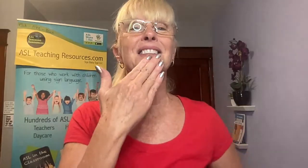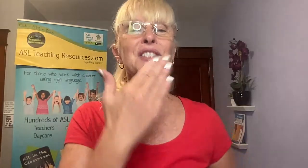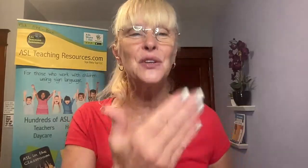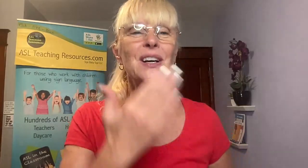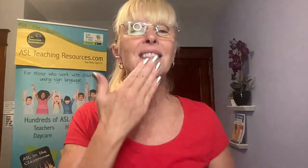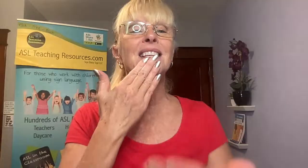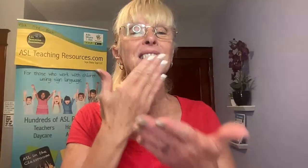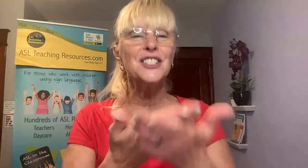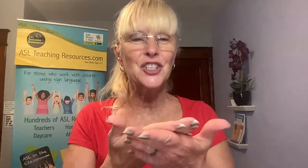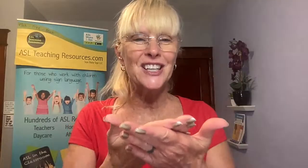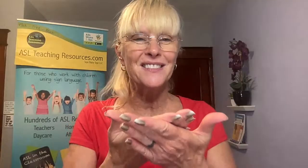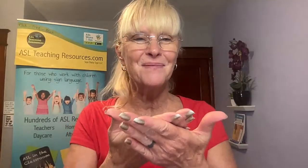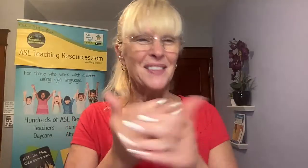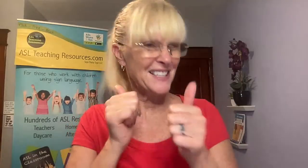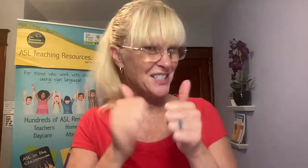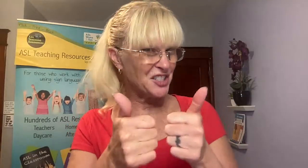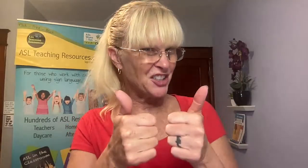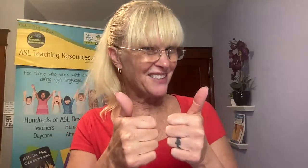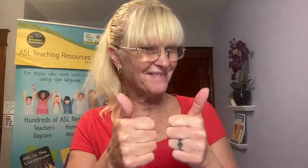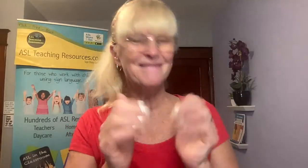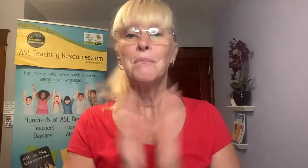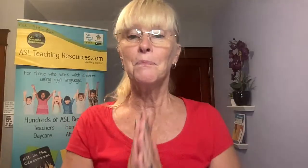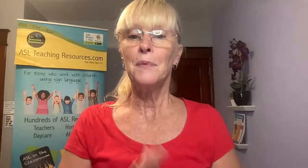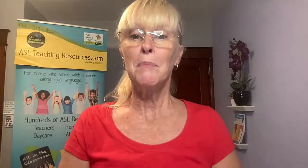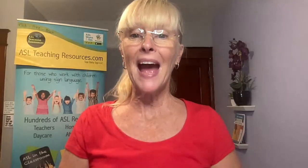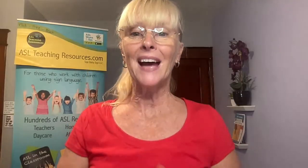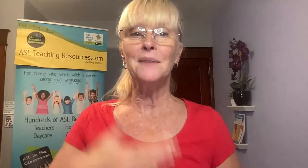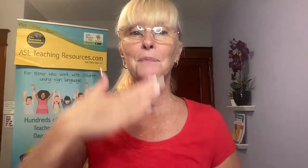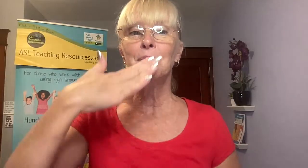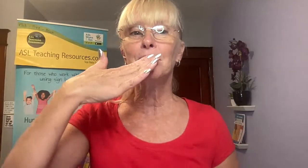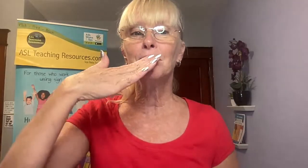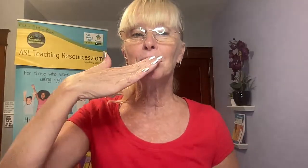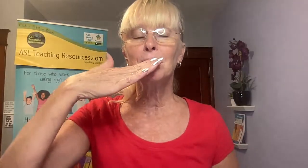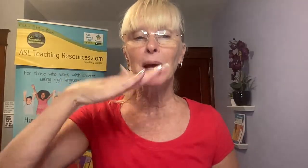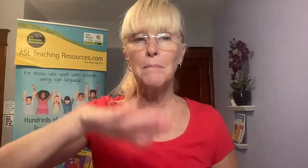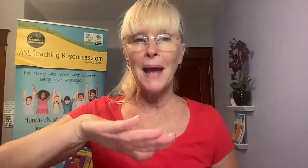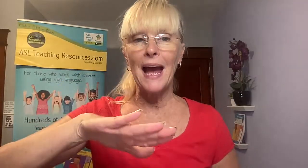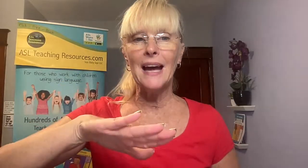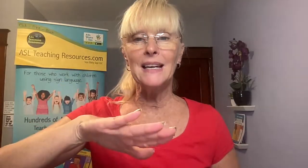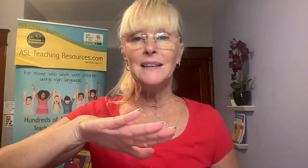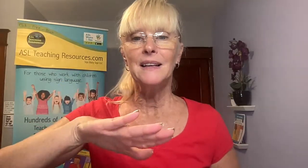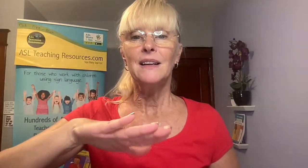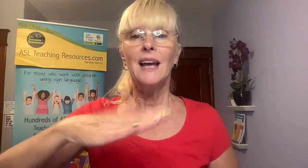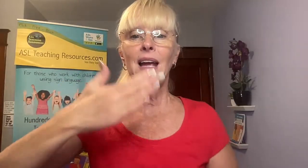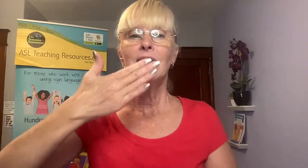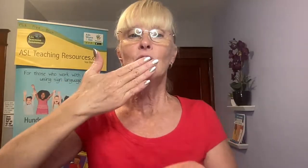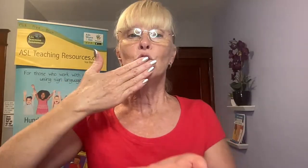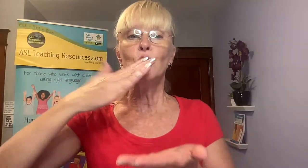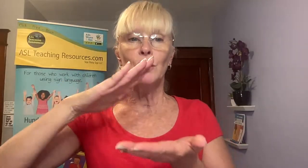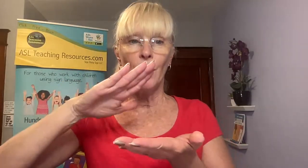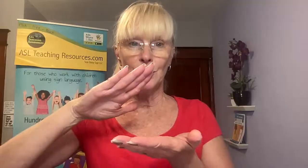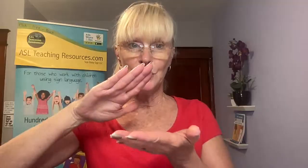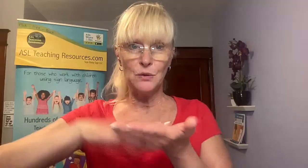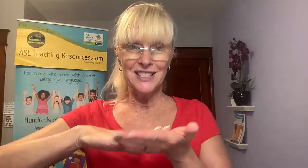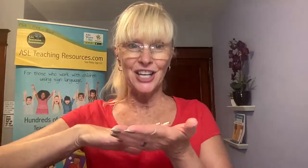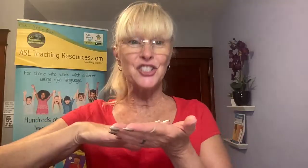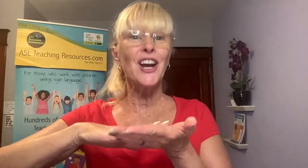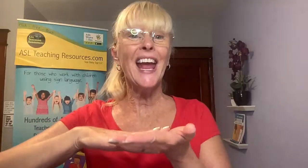is good. This is good. This is good. Bad. Bad. Okay. You could also touch your hand